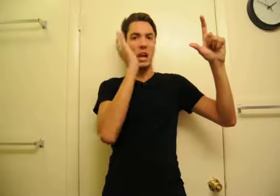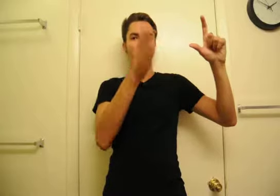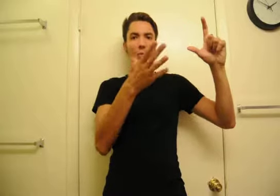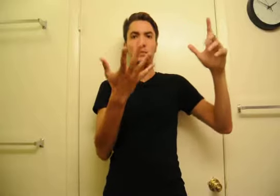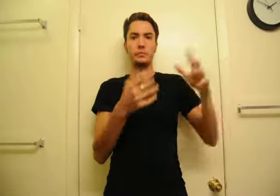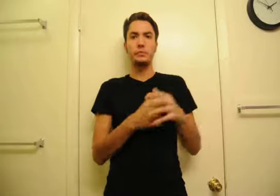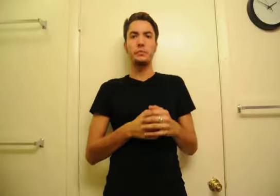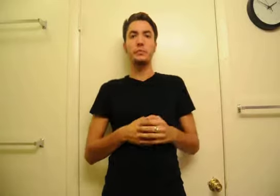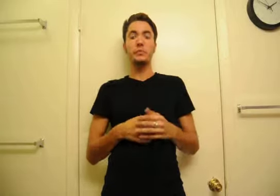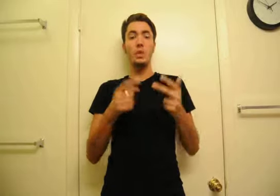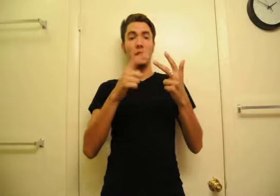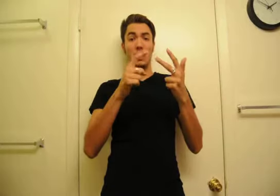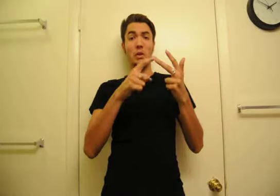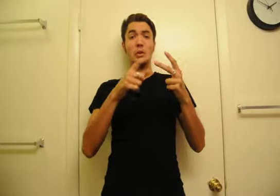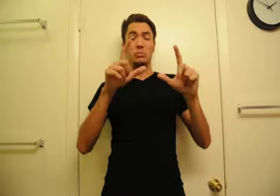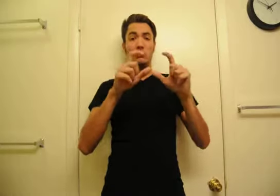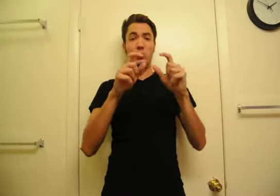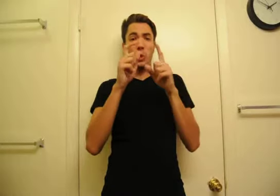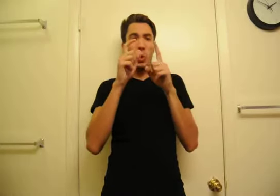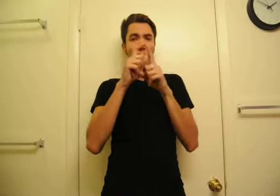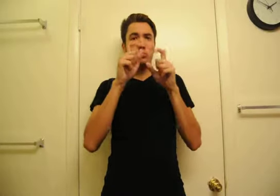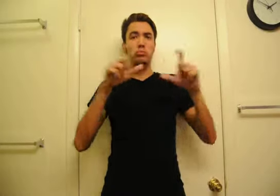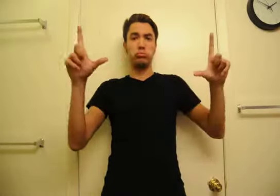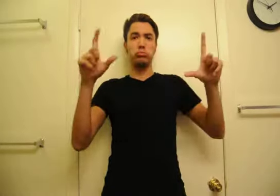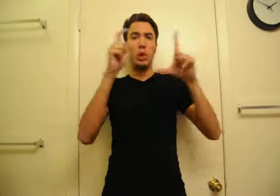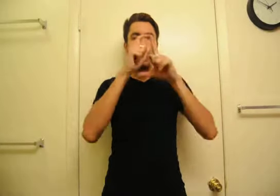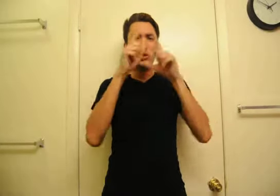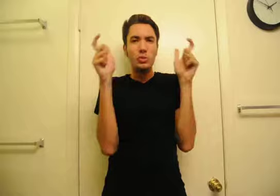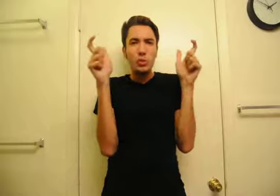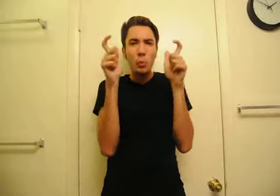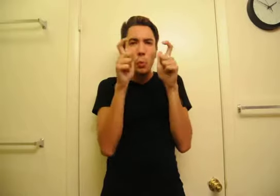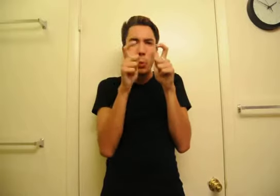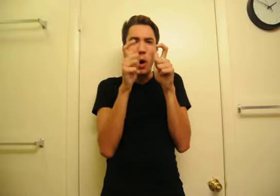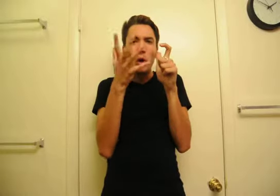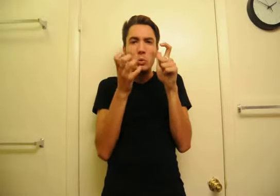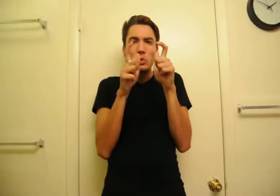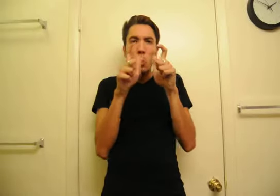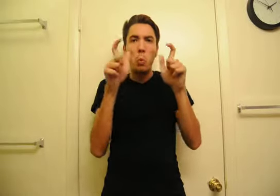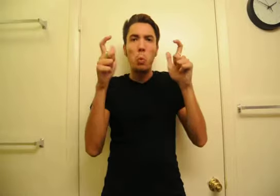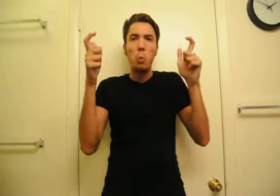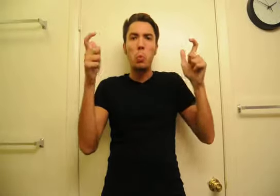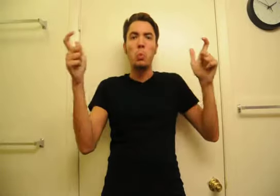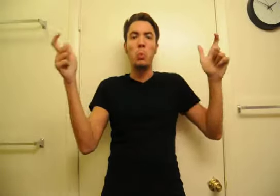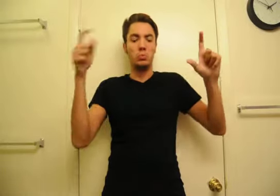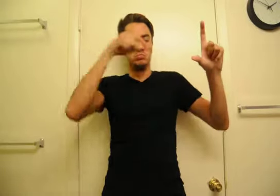it might be Command instead. When you're typing on your BlackBerry, Android, iPhone, don't bother switching layouts